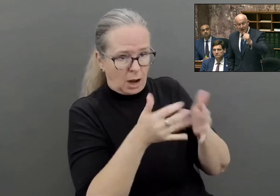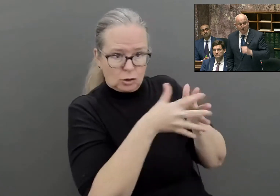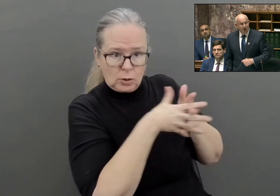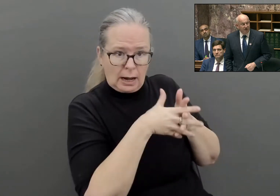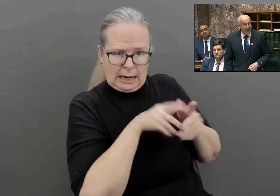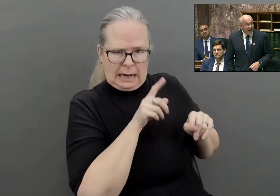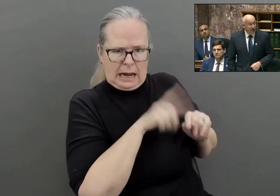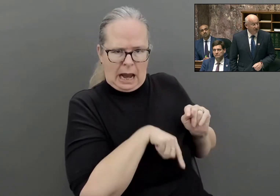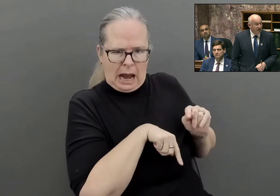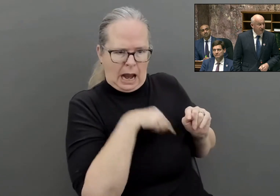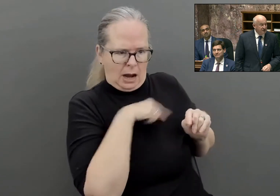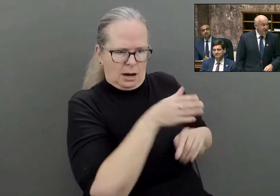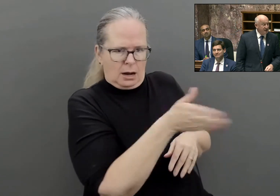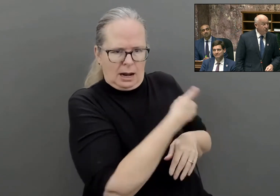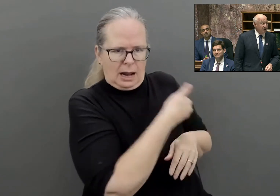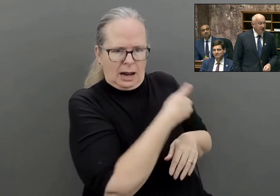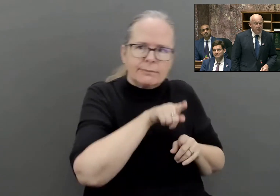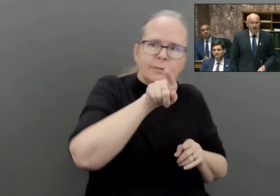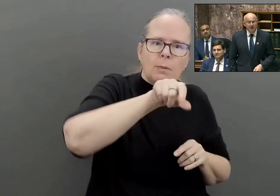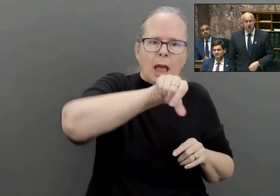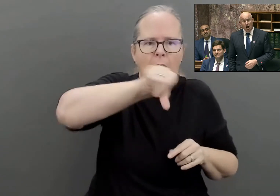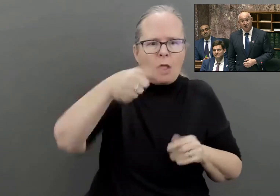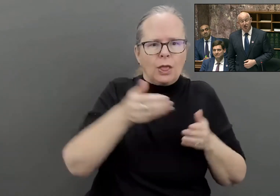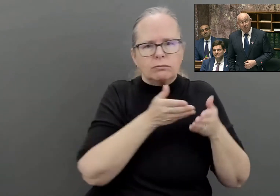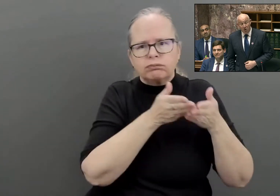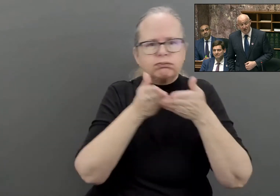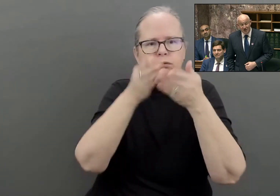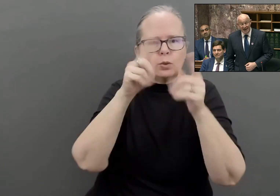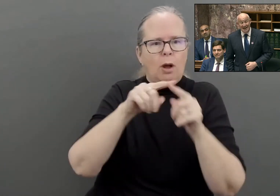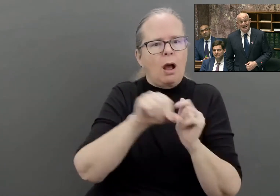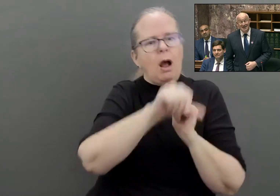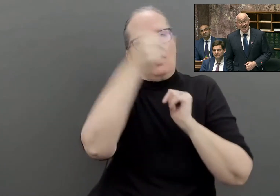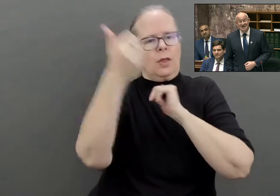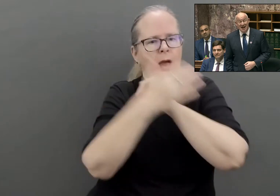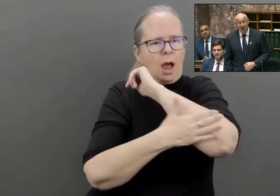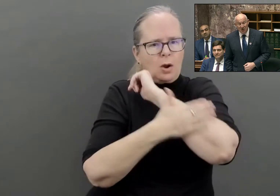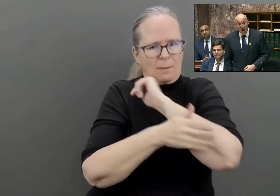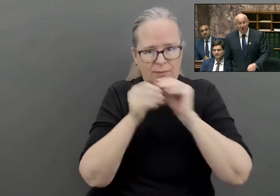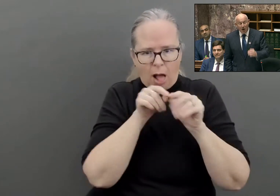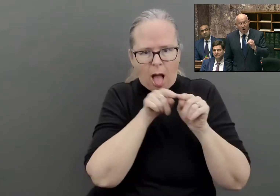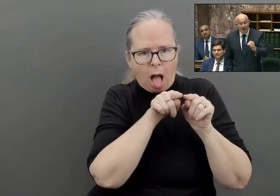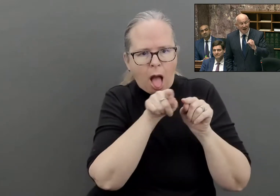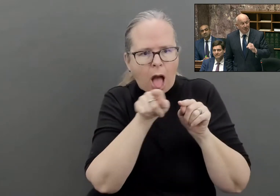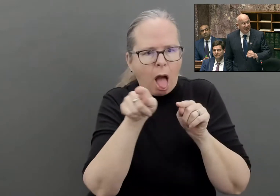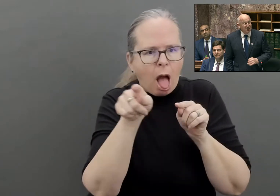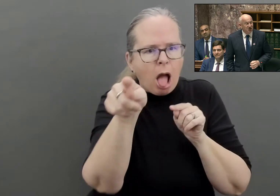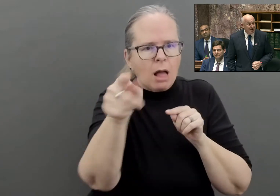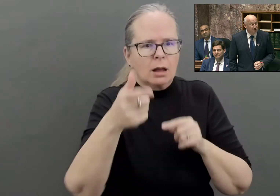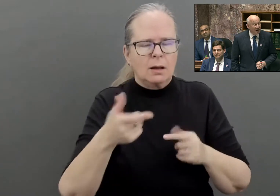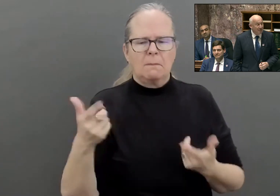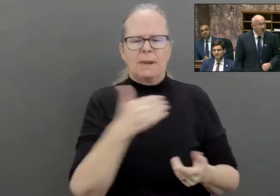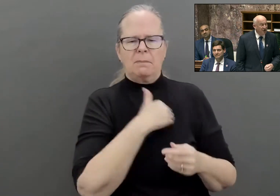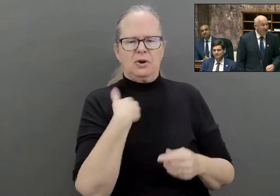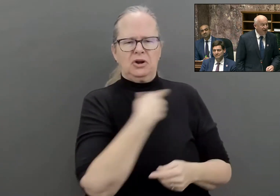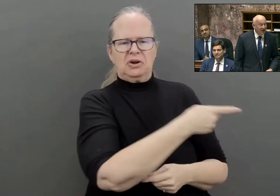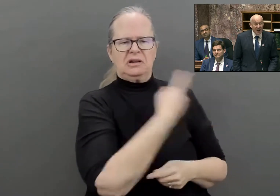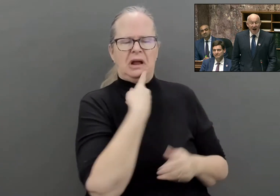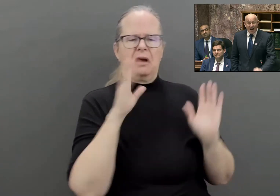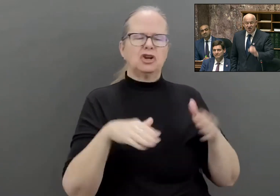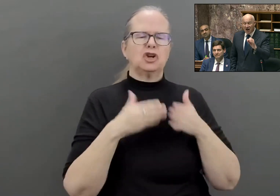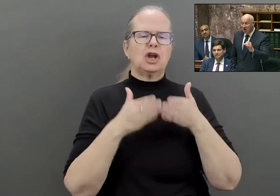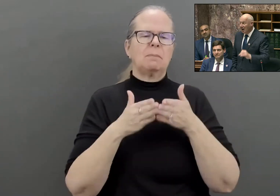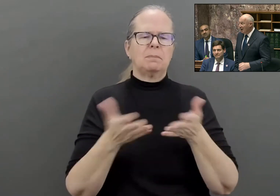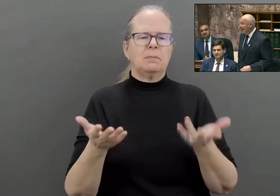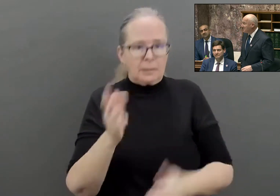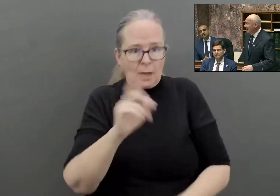Oh, the member over there says what ships. If he talked to the ports, they'd tell you they want to be able to get ships up the river.